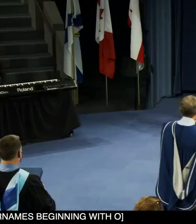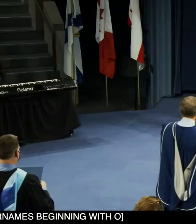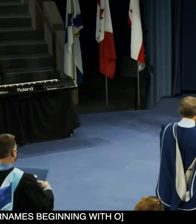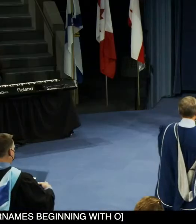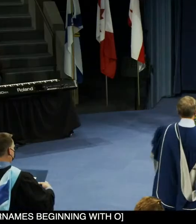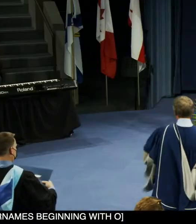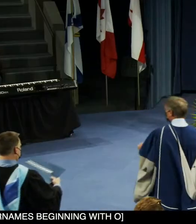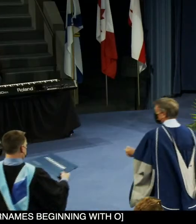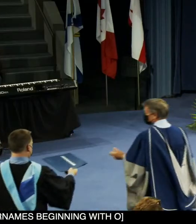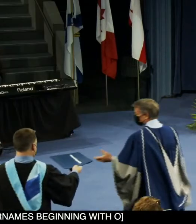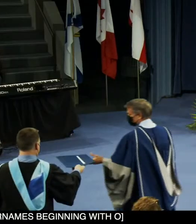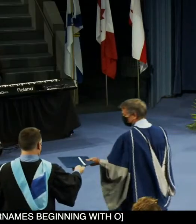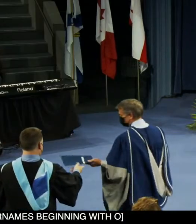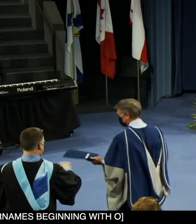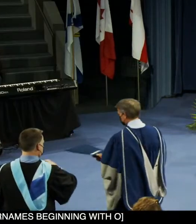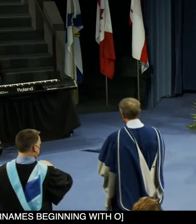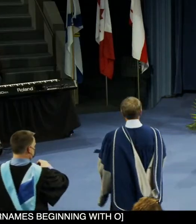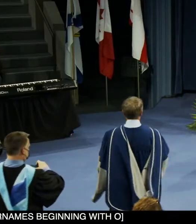Sala Russanen.